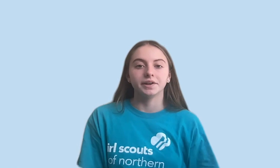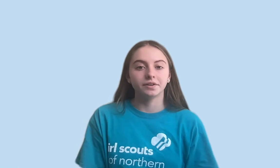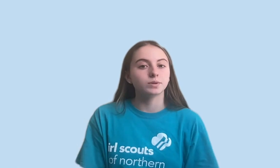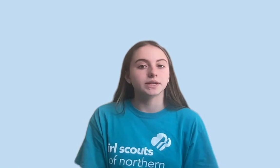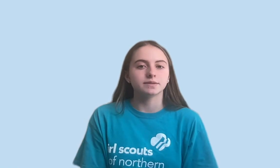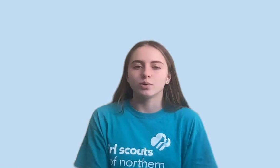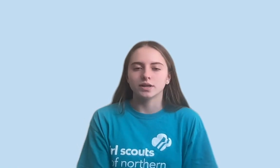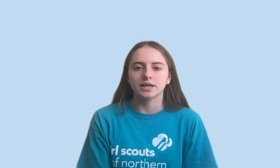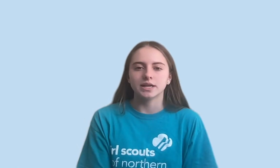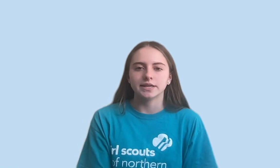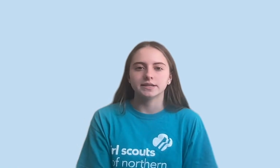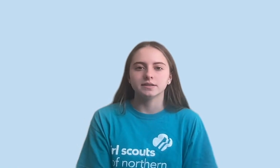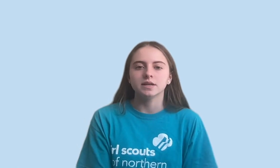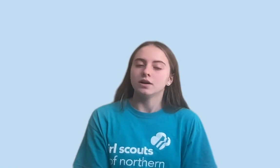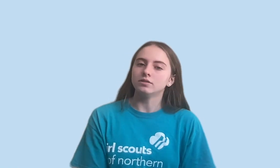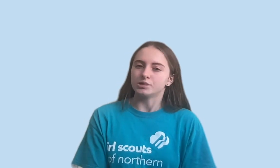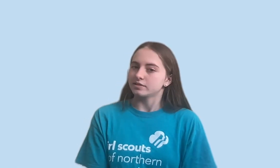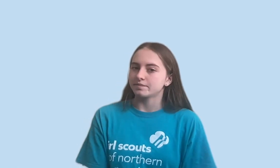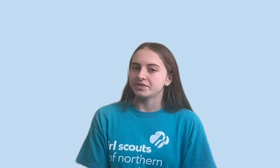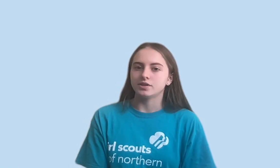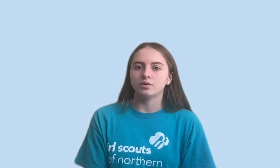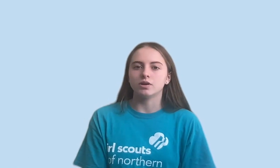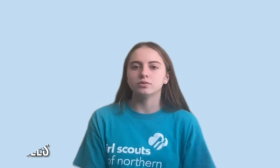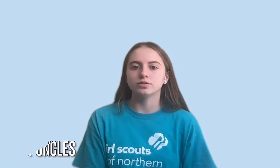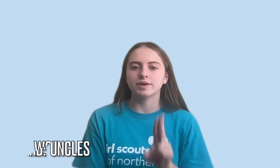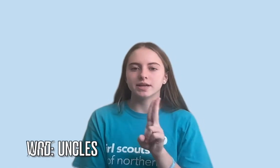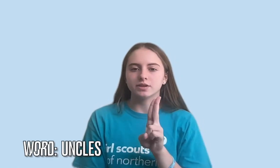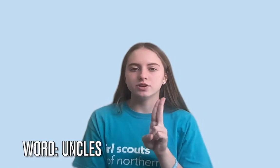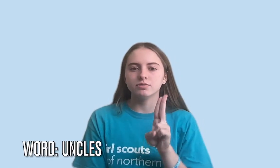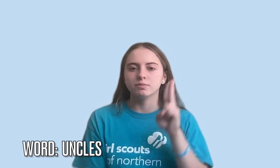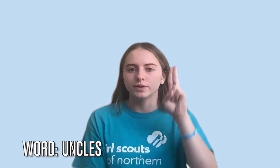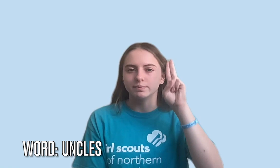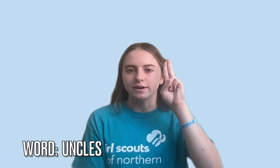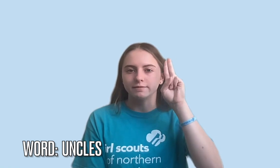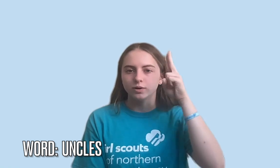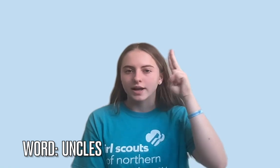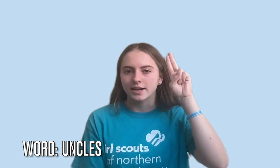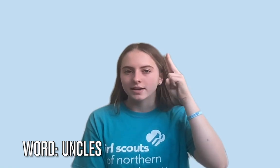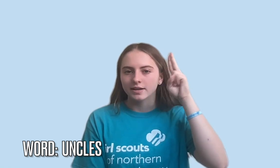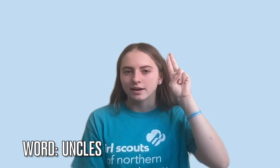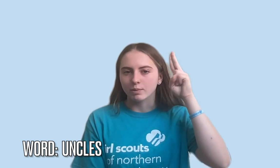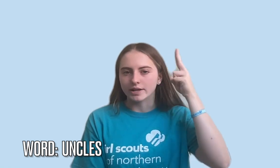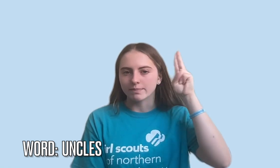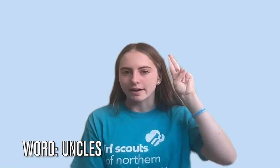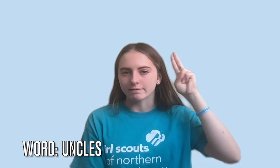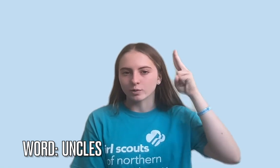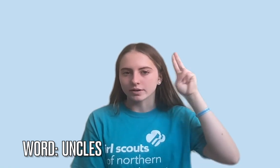Another word that's important is uncles. So uncle is making a U, bring it by your forehead and bringing it back and forth like